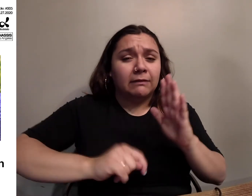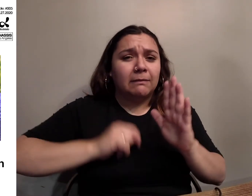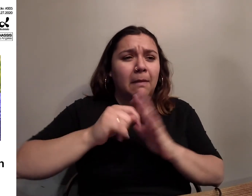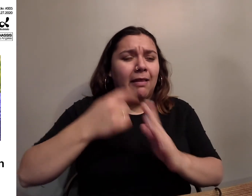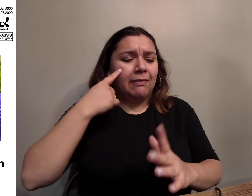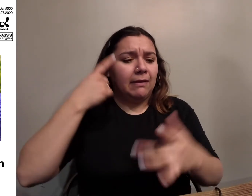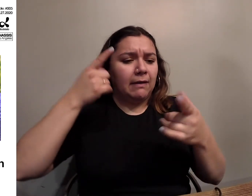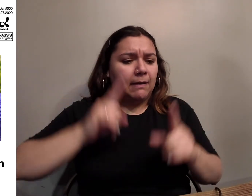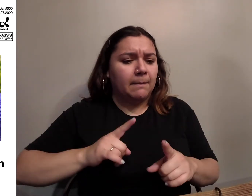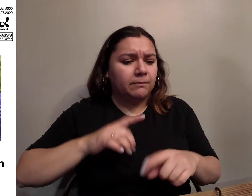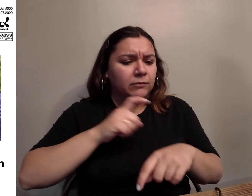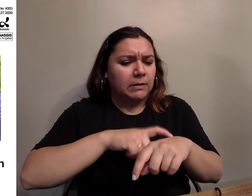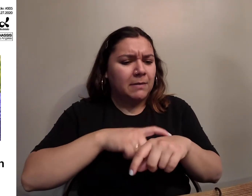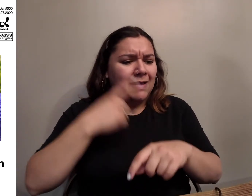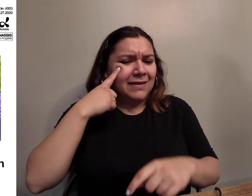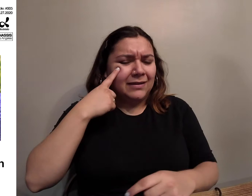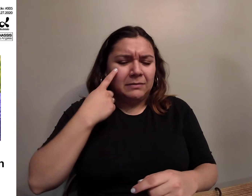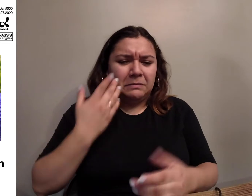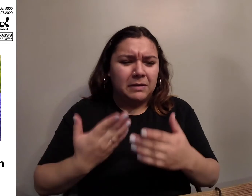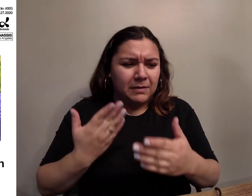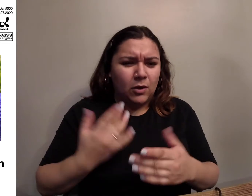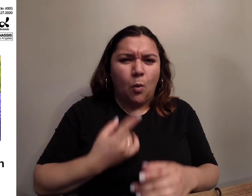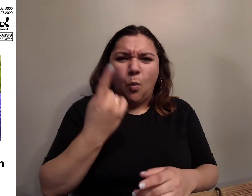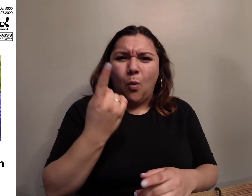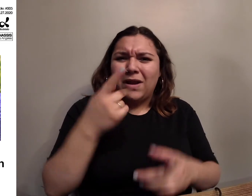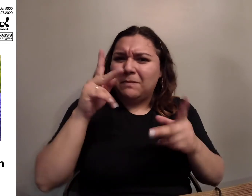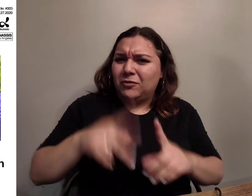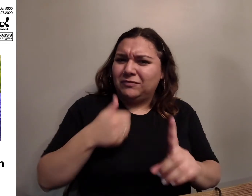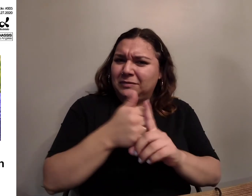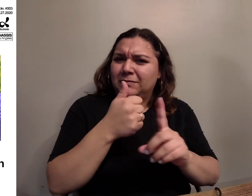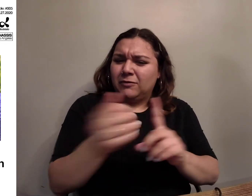only one case in Rwanda.